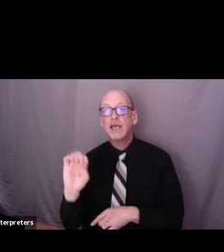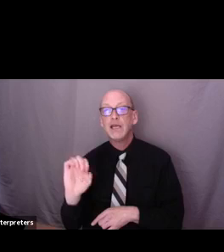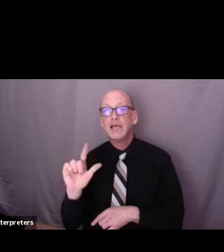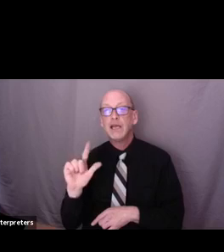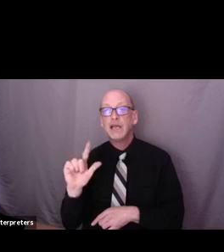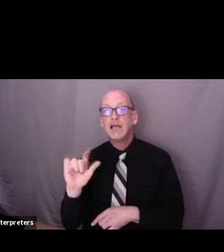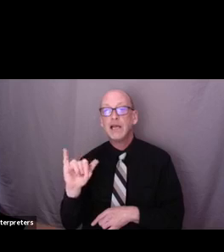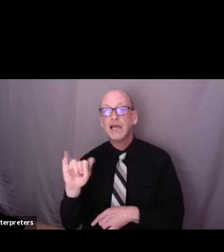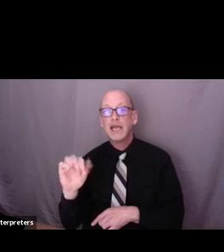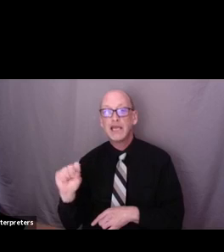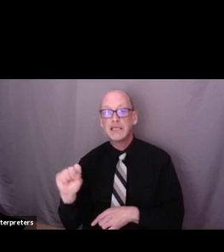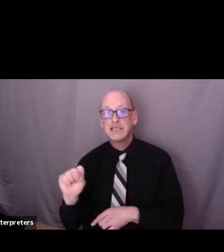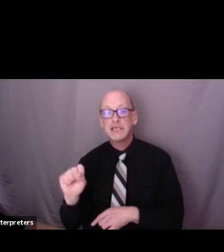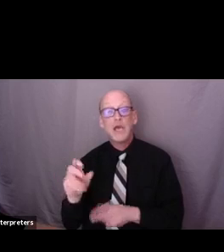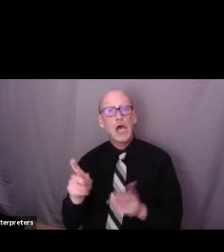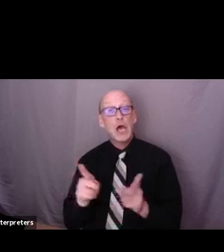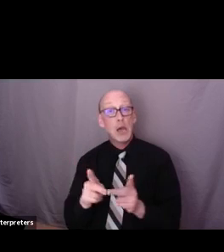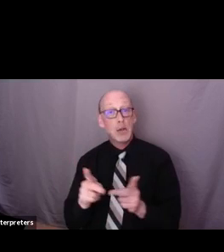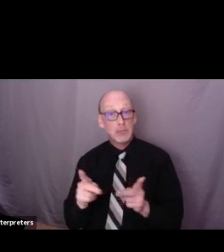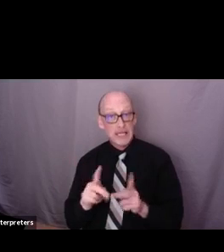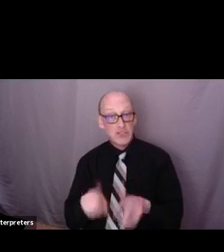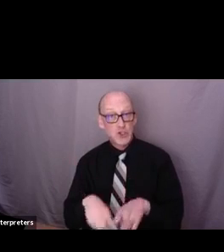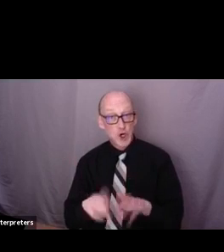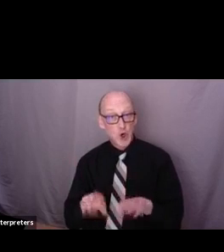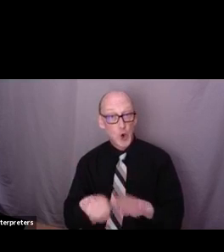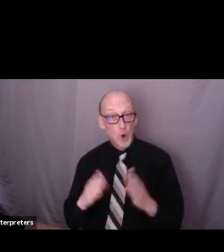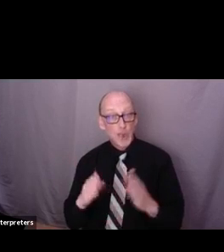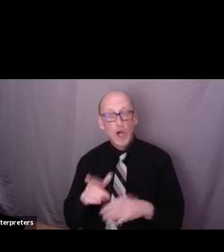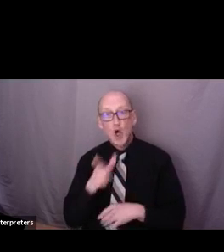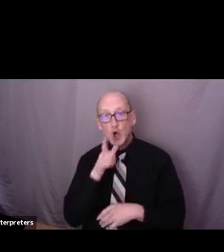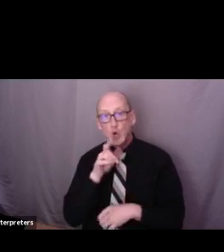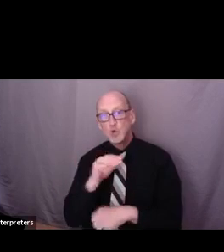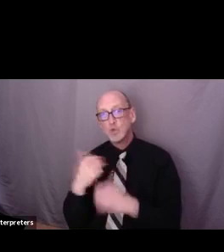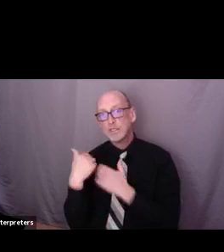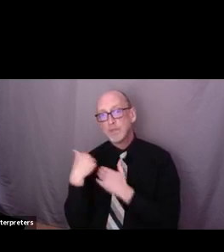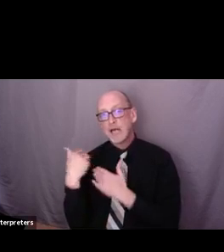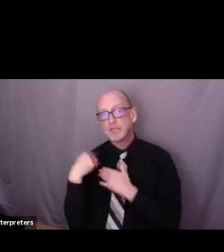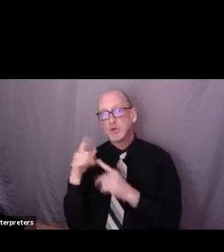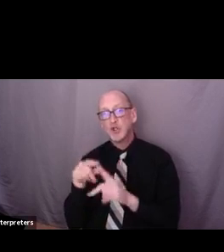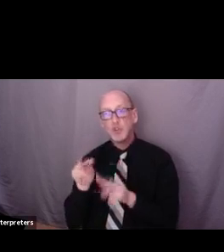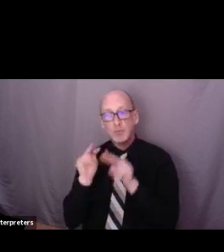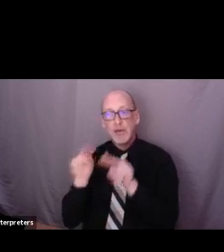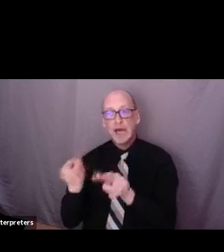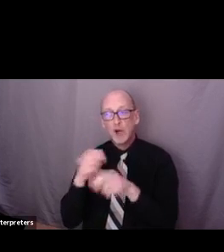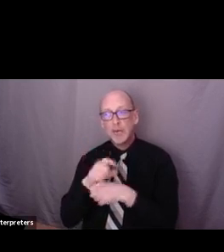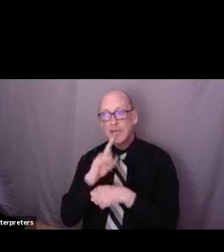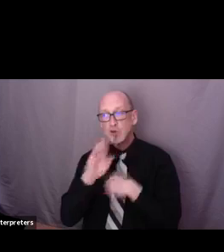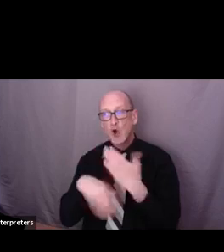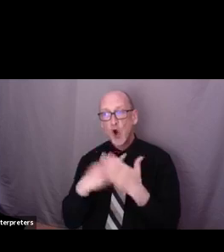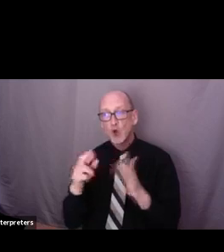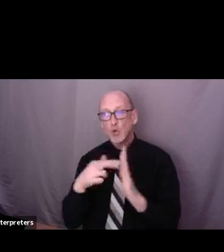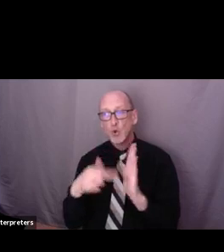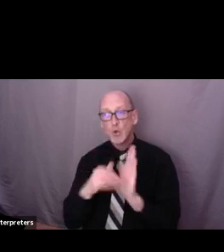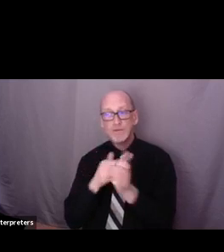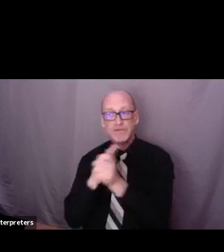reopen, whose job is it to monitor if they're following all the rules in place for reopening? You